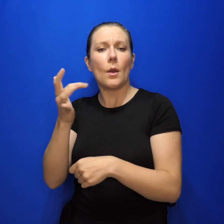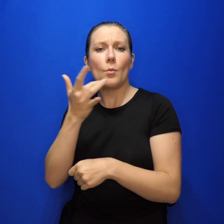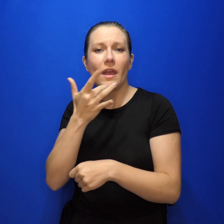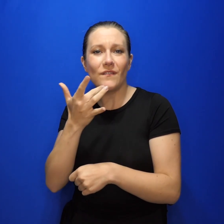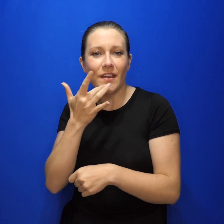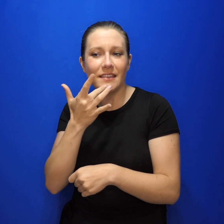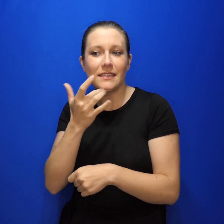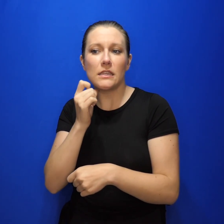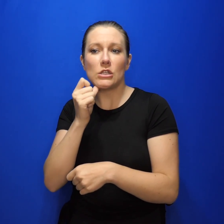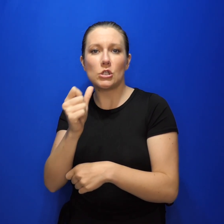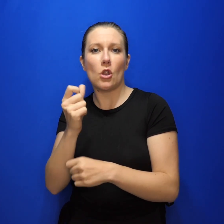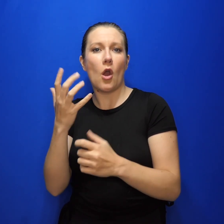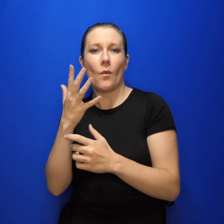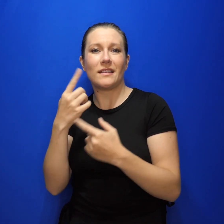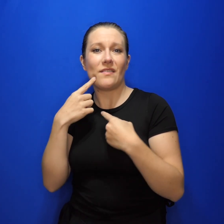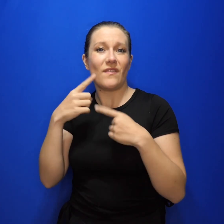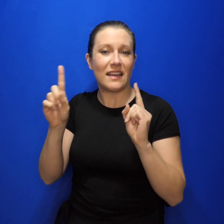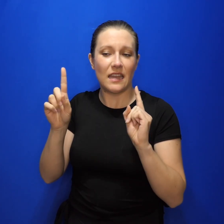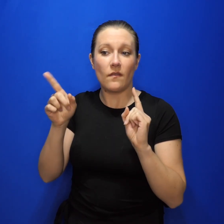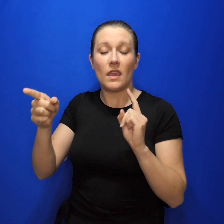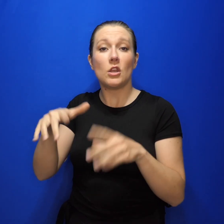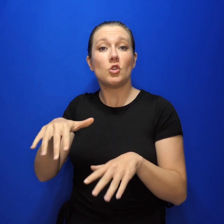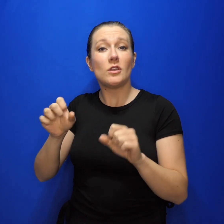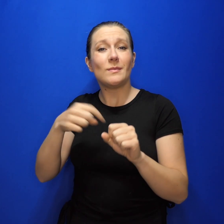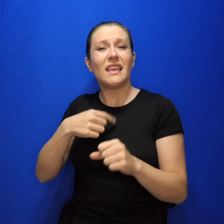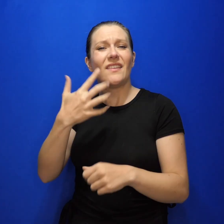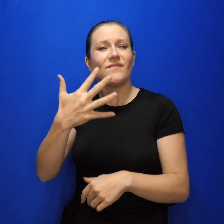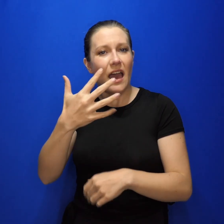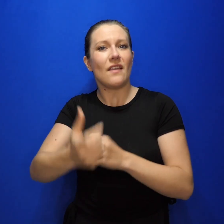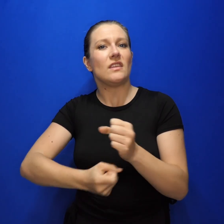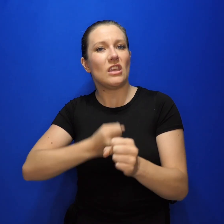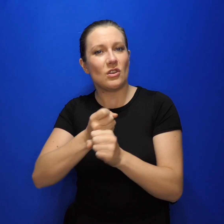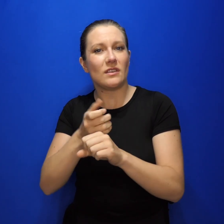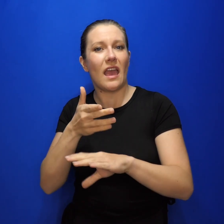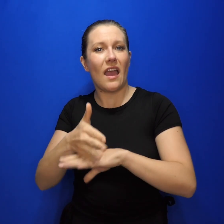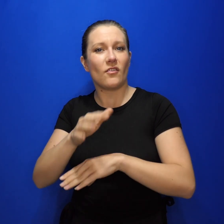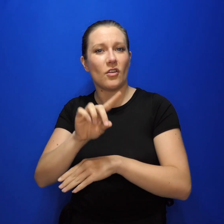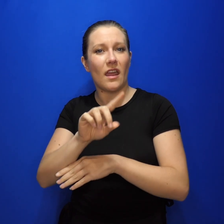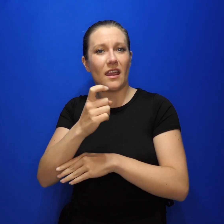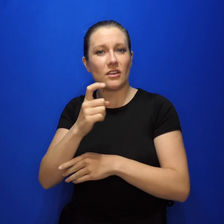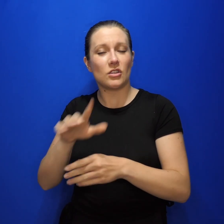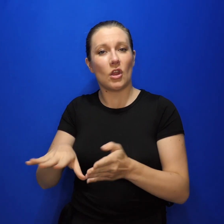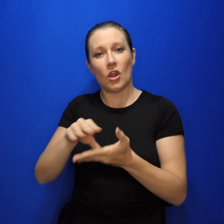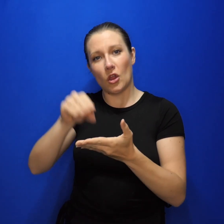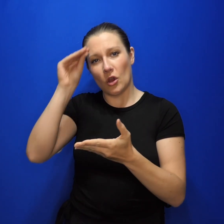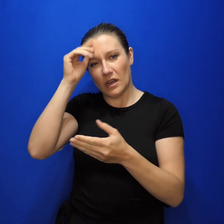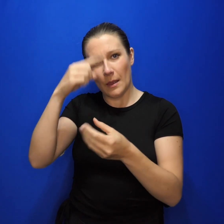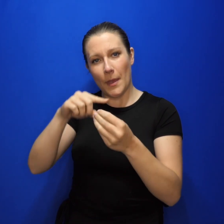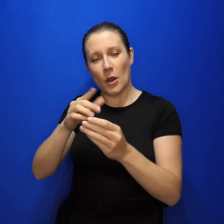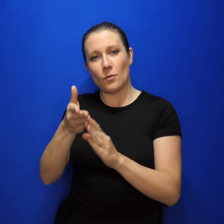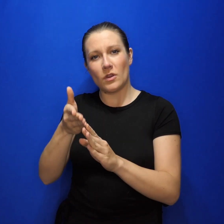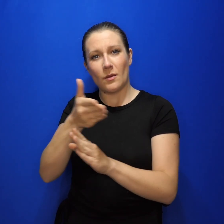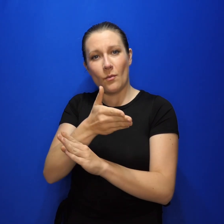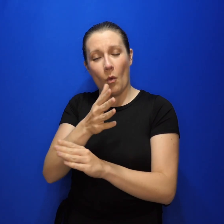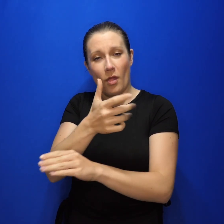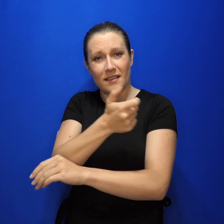not what would work best. It took me 5 years into diagnosis to learn about pre-bolusing, and I only learned because of the